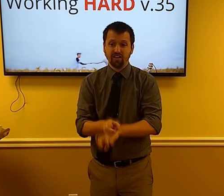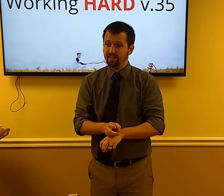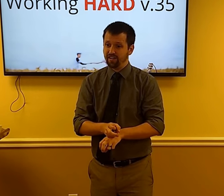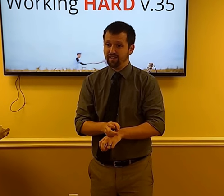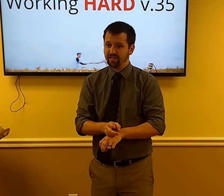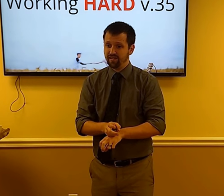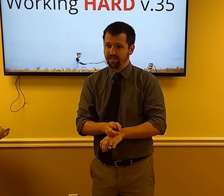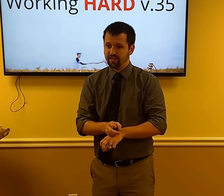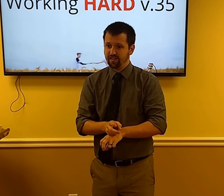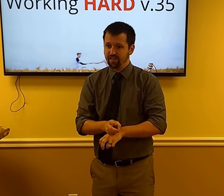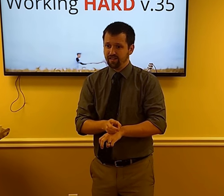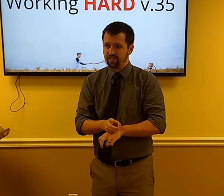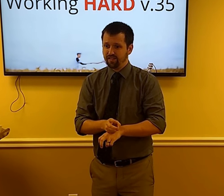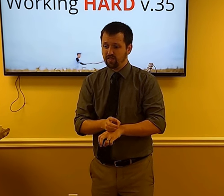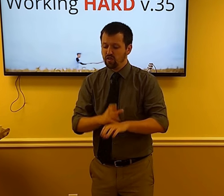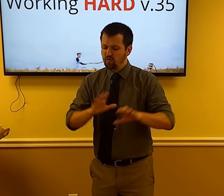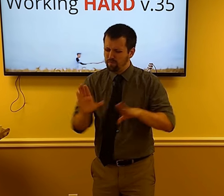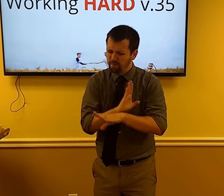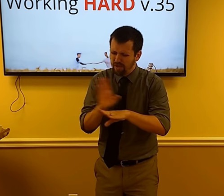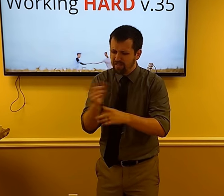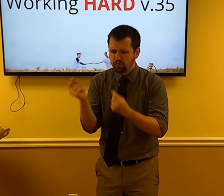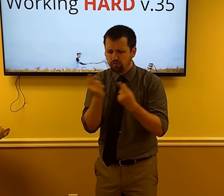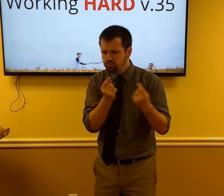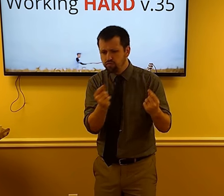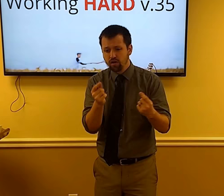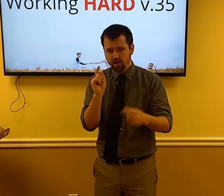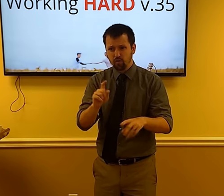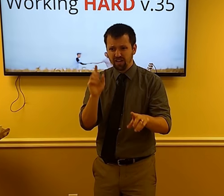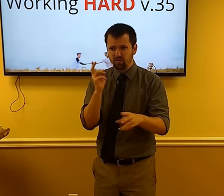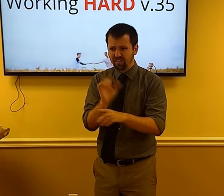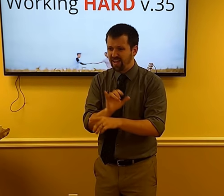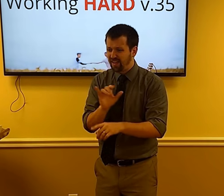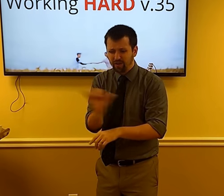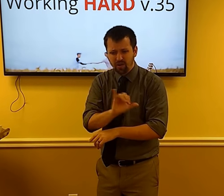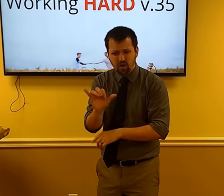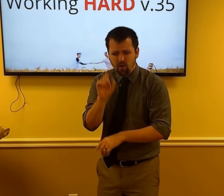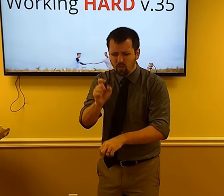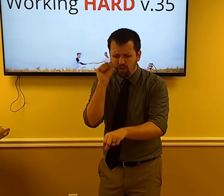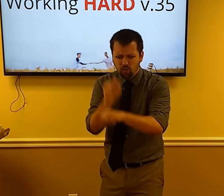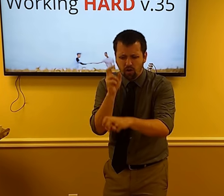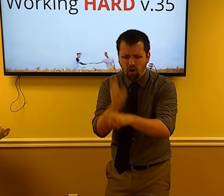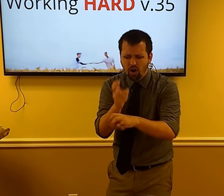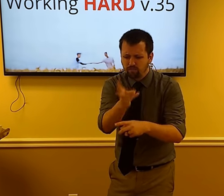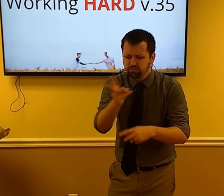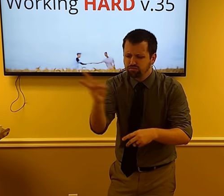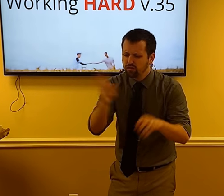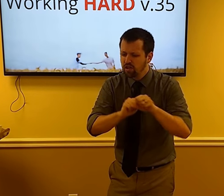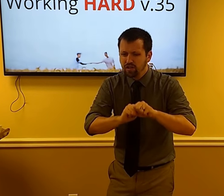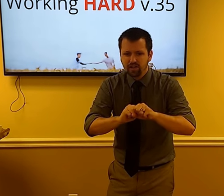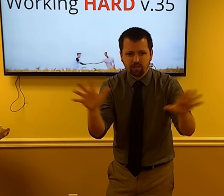hard. So He was busy. We need to do the same. We need to work hard.